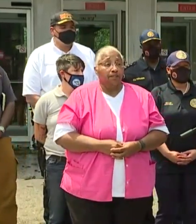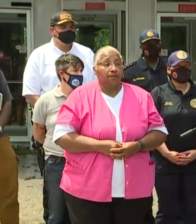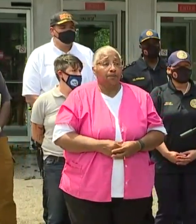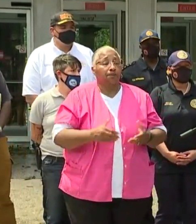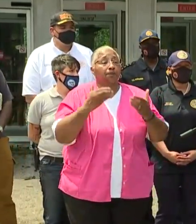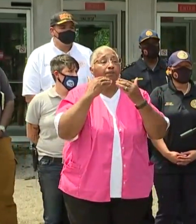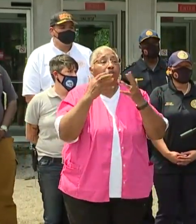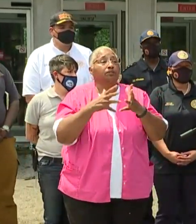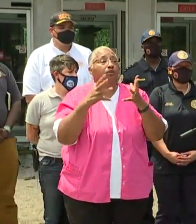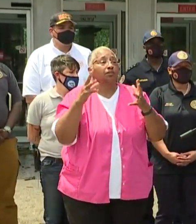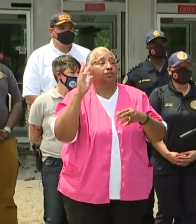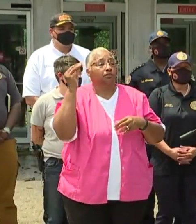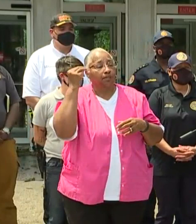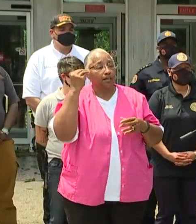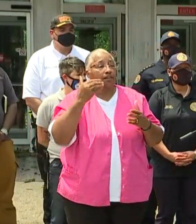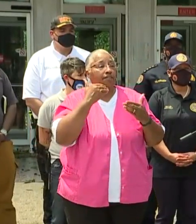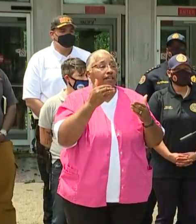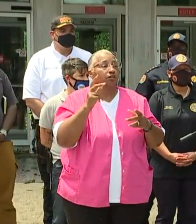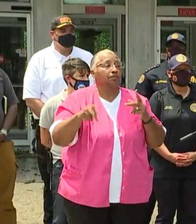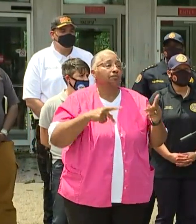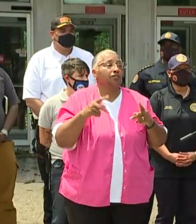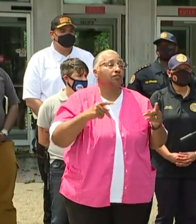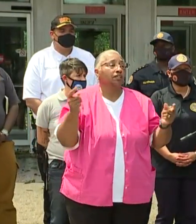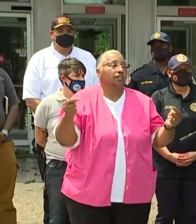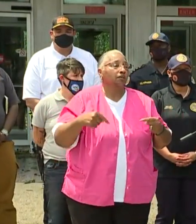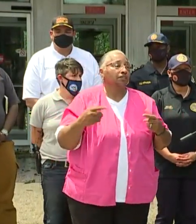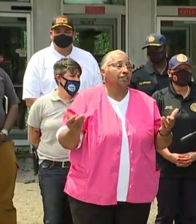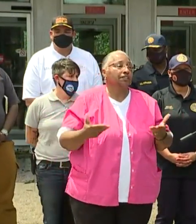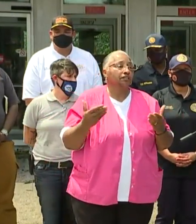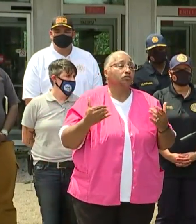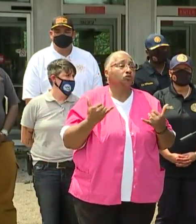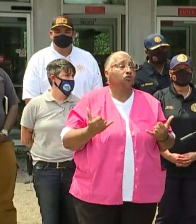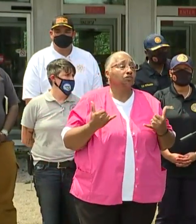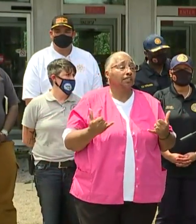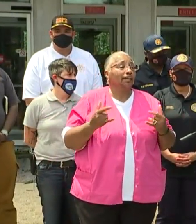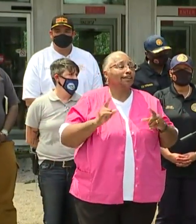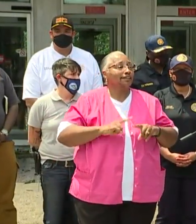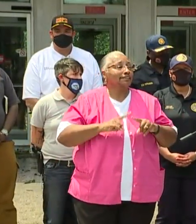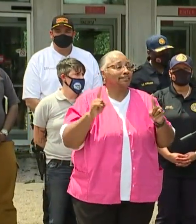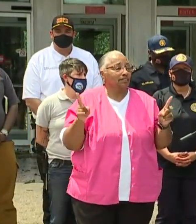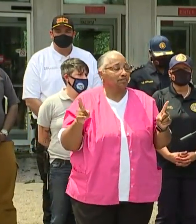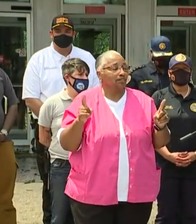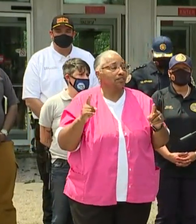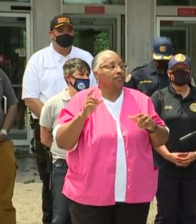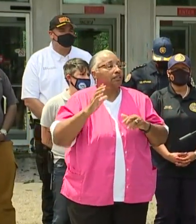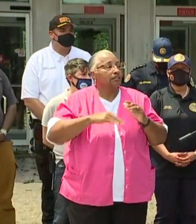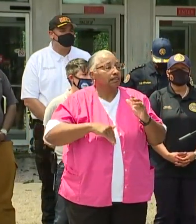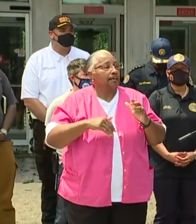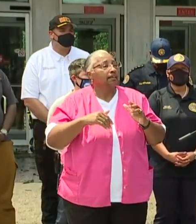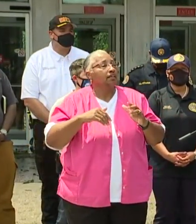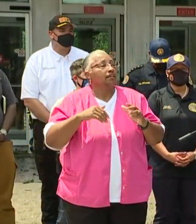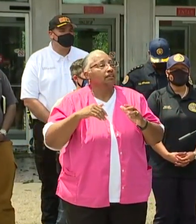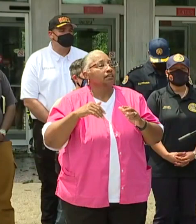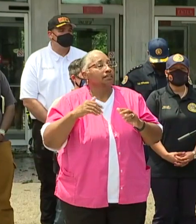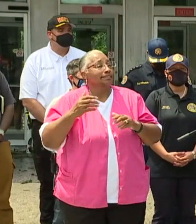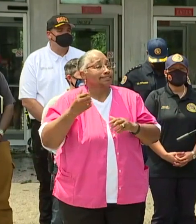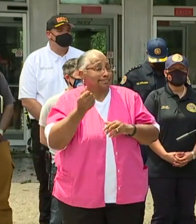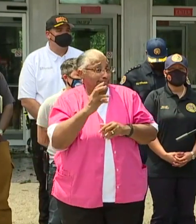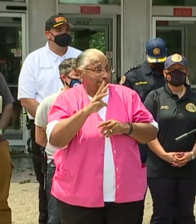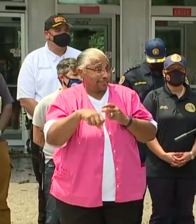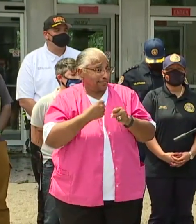Thank you so much, Mayor. Thanks, folks, for being here. Today is a very different outcome than the day after Hurricane Katrina 16 years